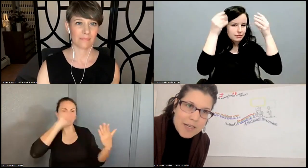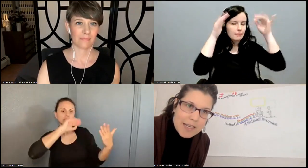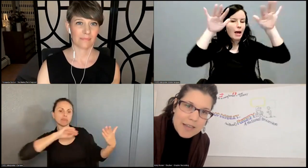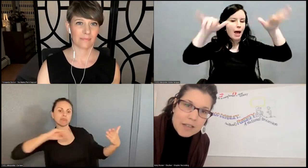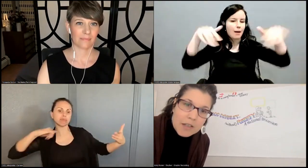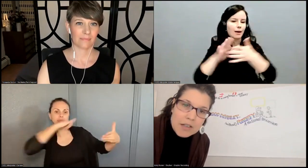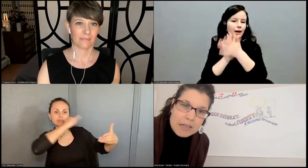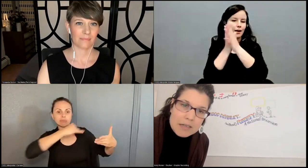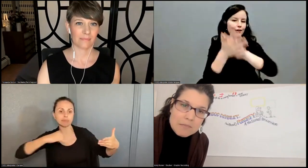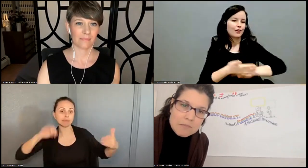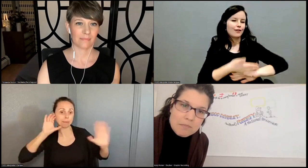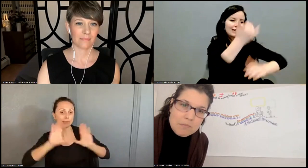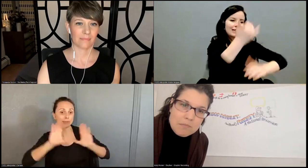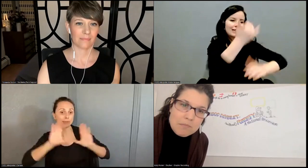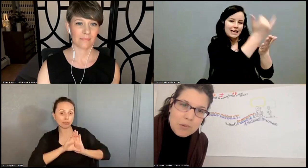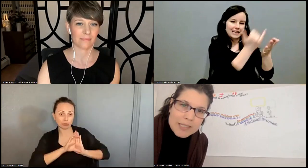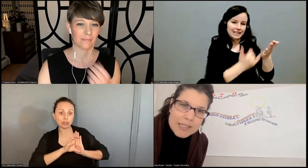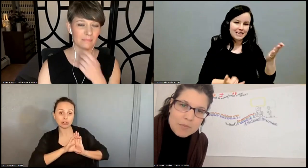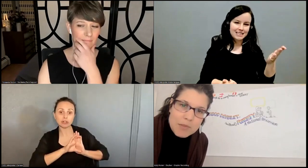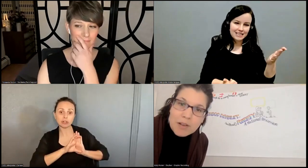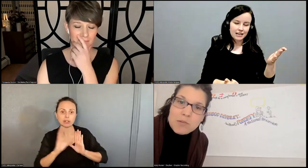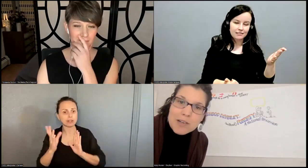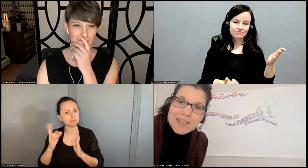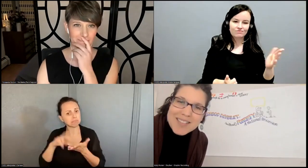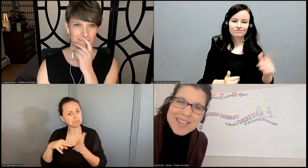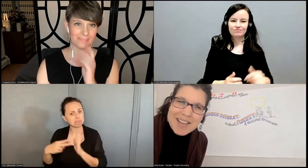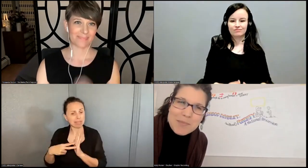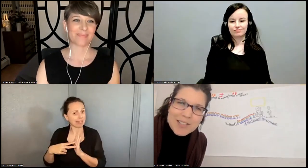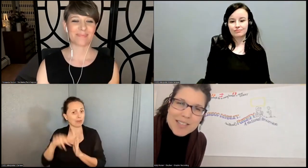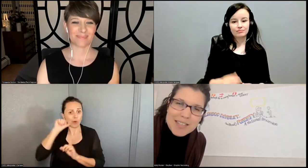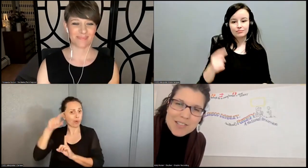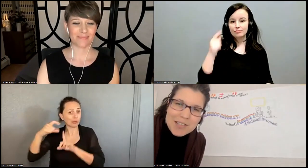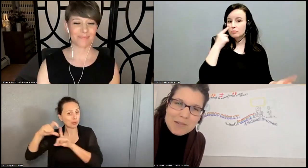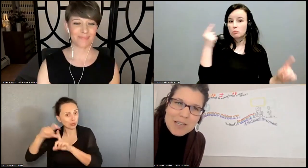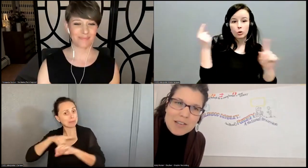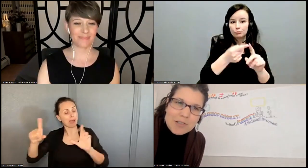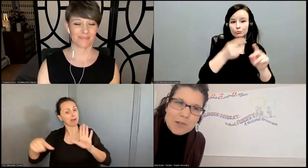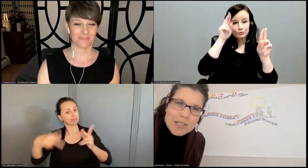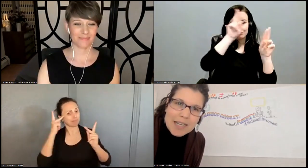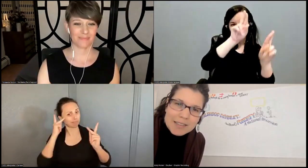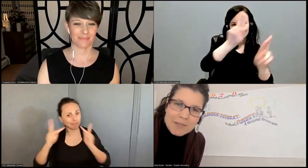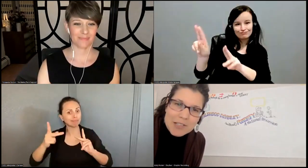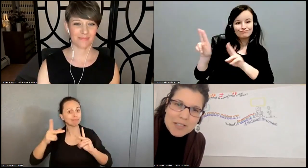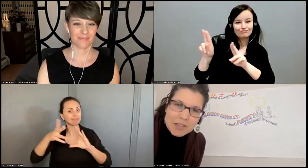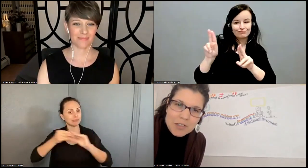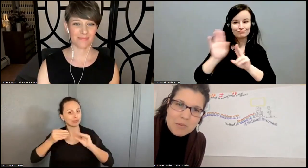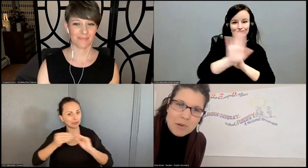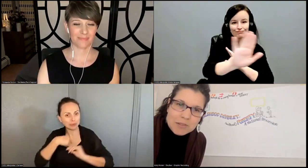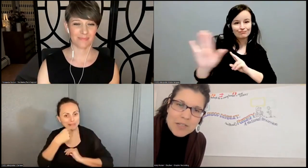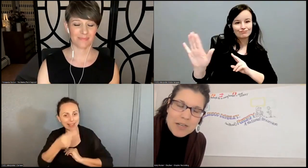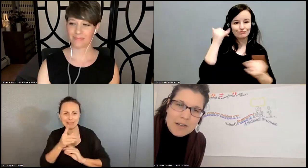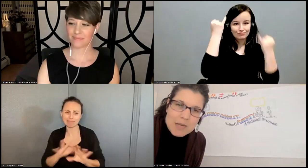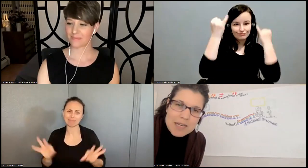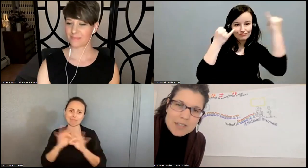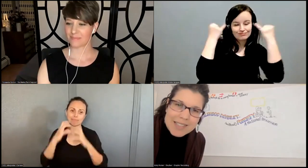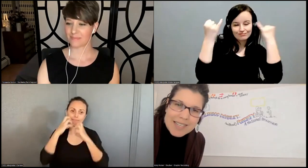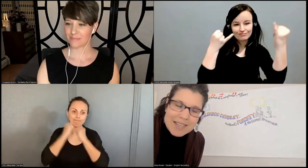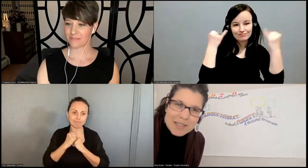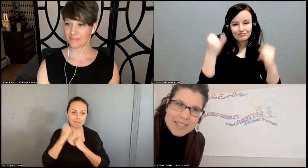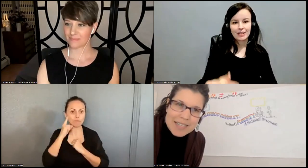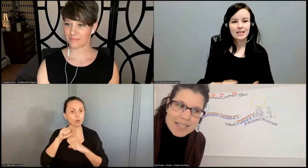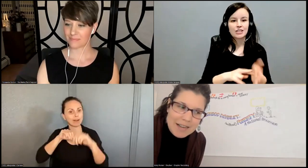together in a way that brings us beyond words and brings us into storytelling, which is such an important piece